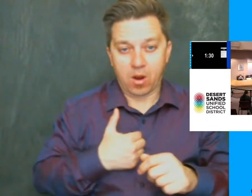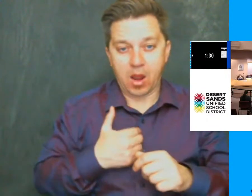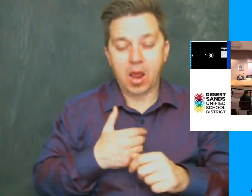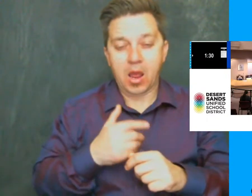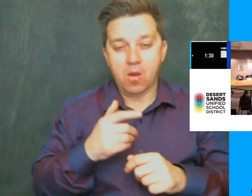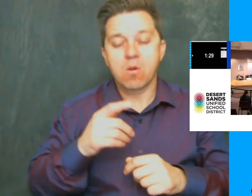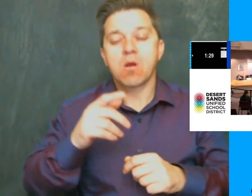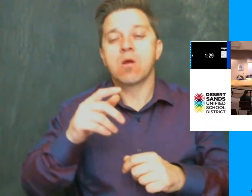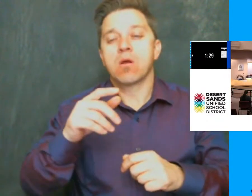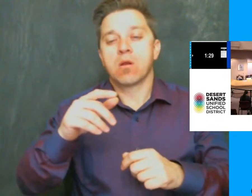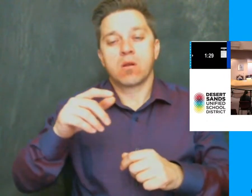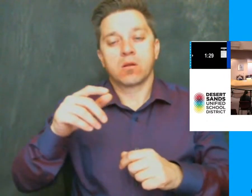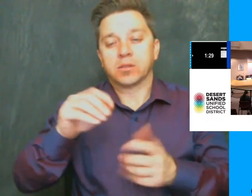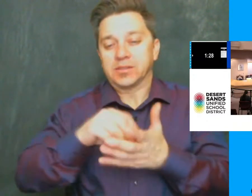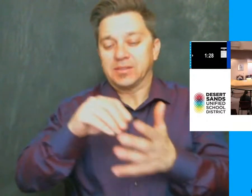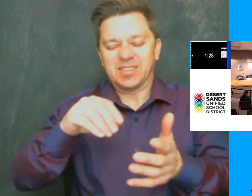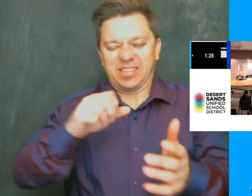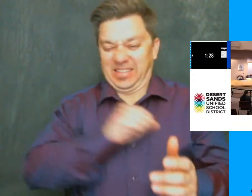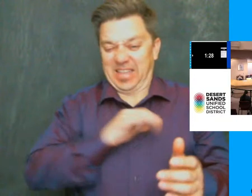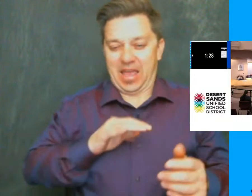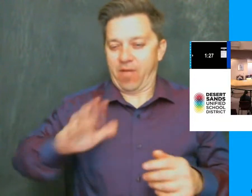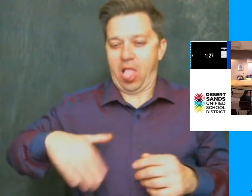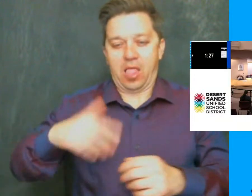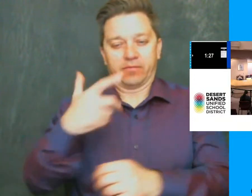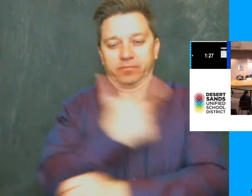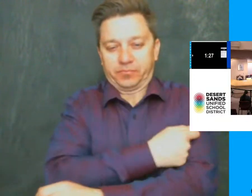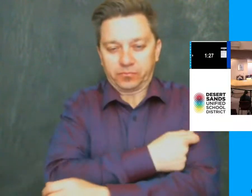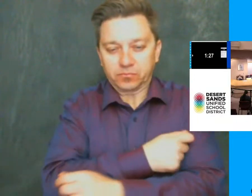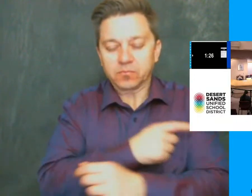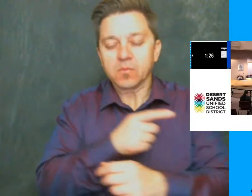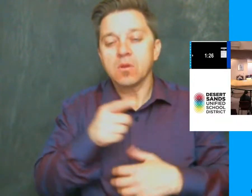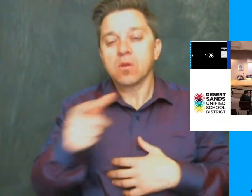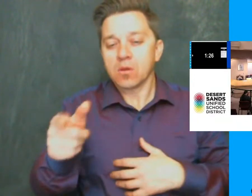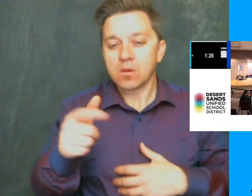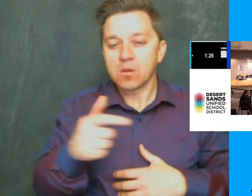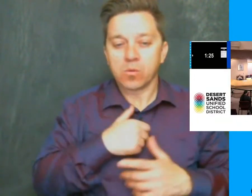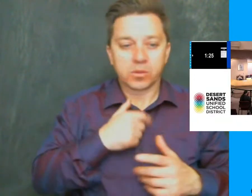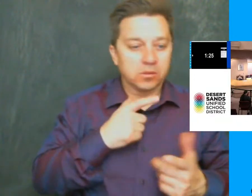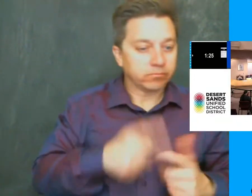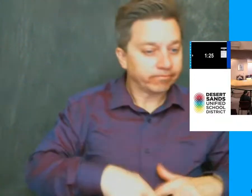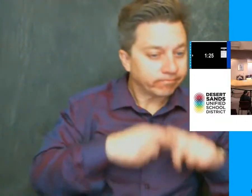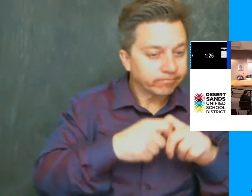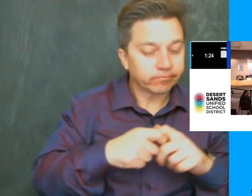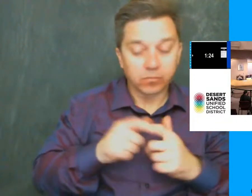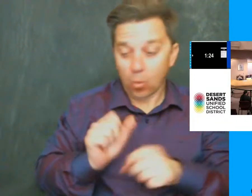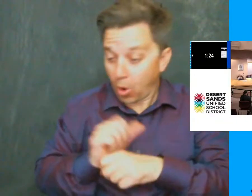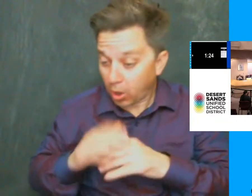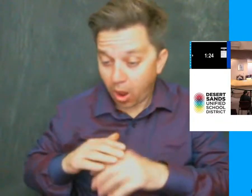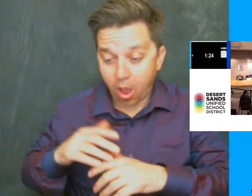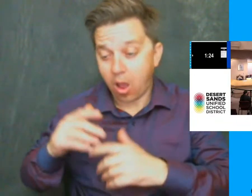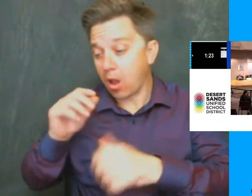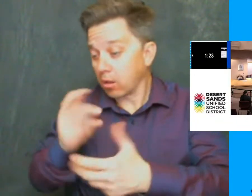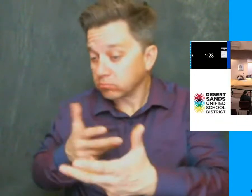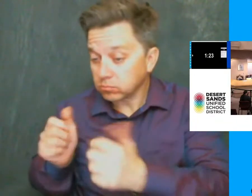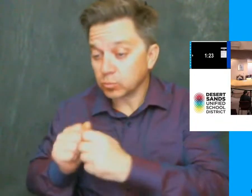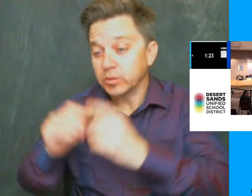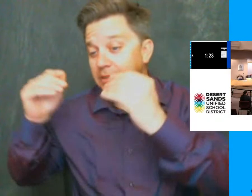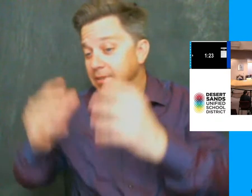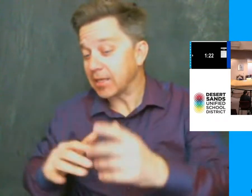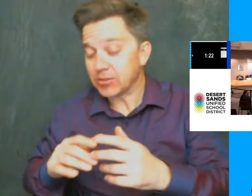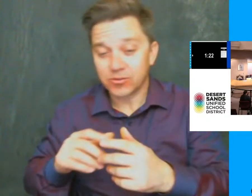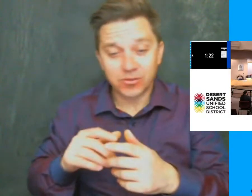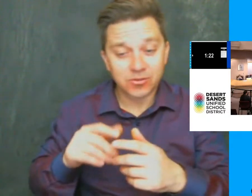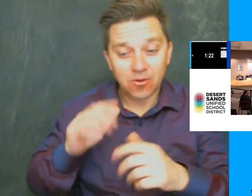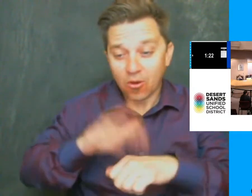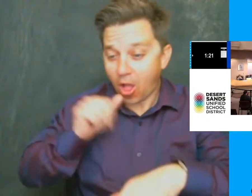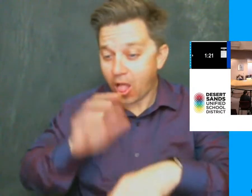staff. The need stop what we're working on, whether it's assisting teachers, dealing with unfilled assignments, calling subs to